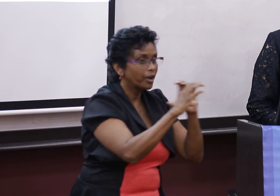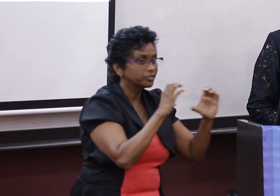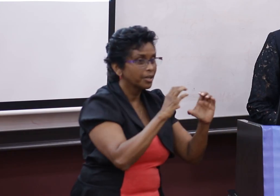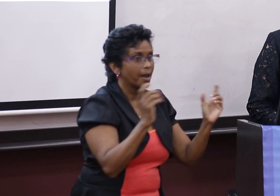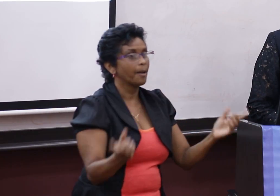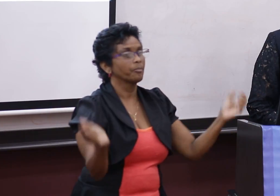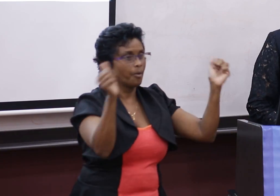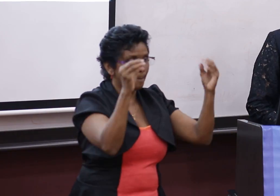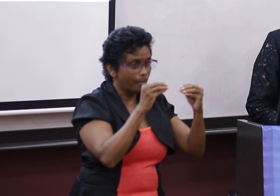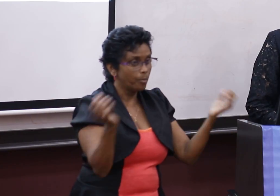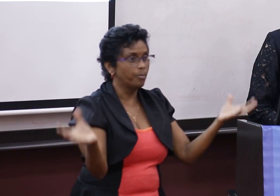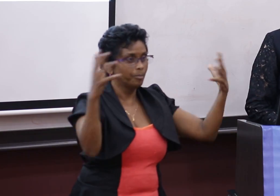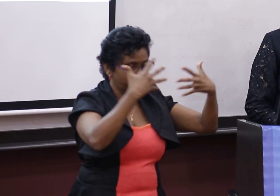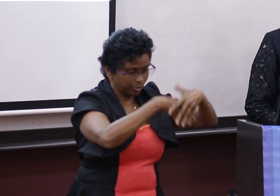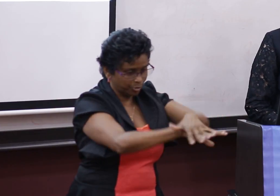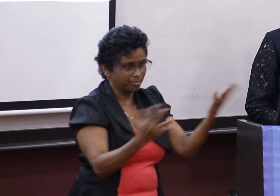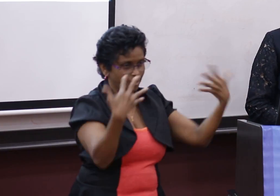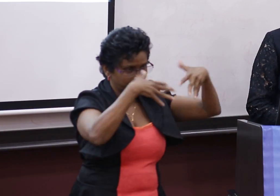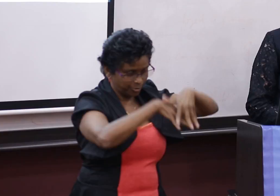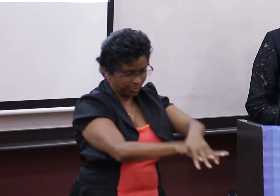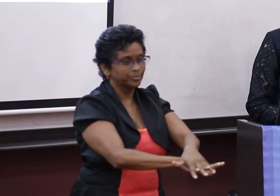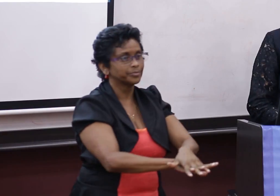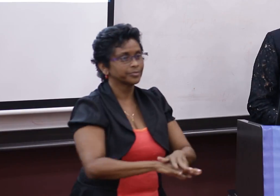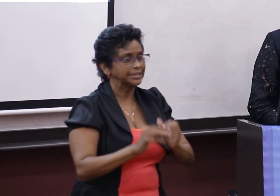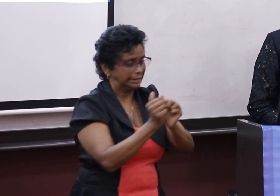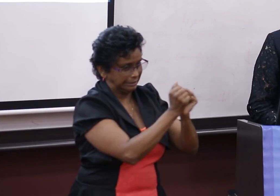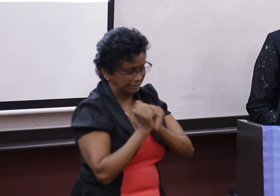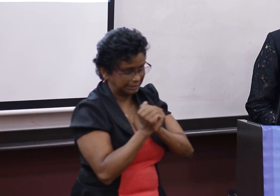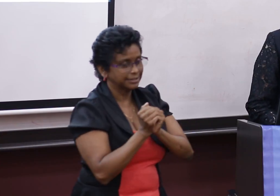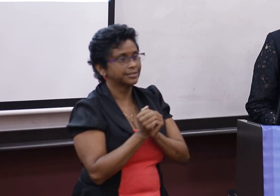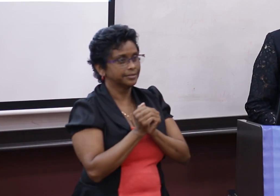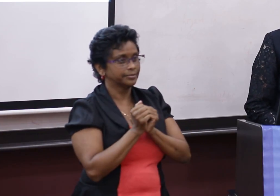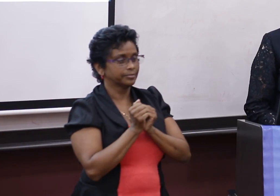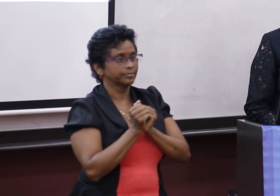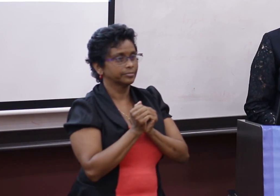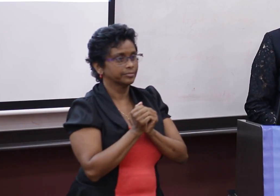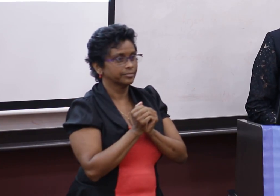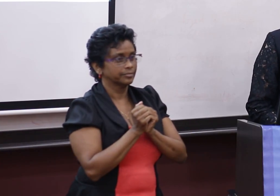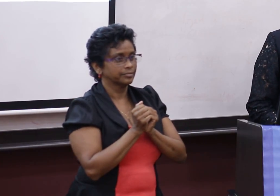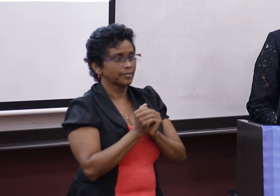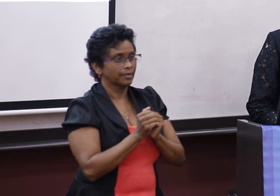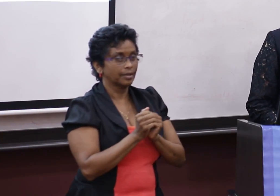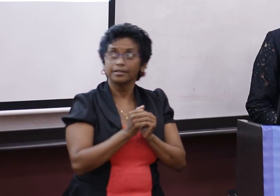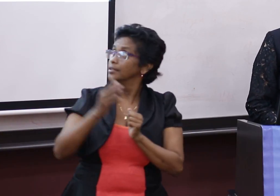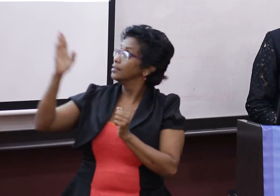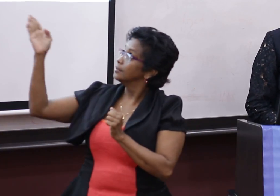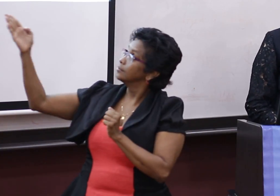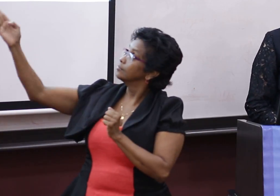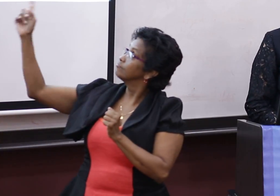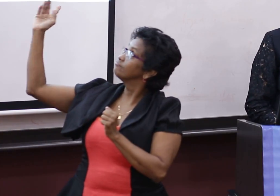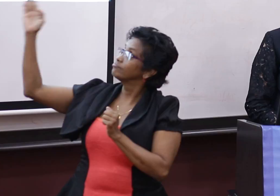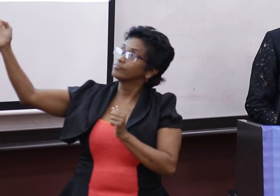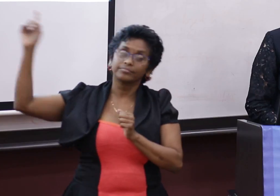quote. The photos you see there show our son Kester. He is an autistic adult,